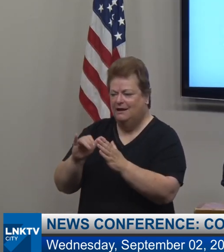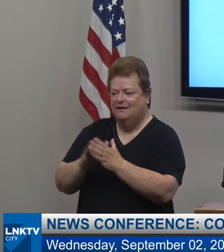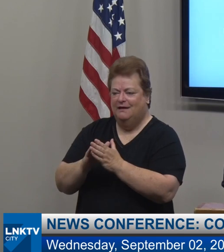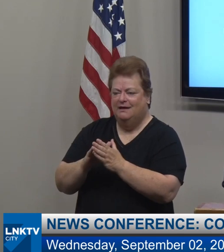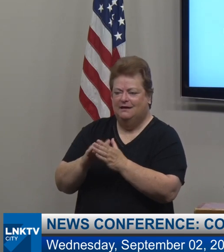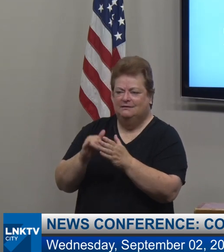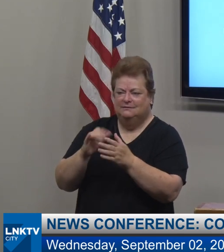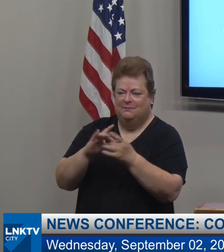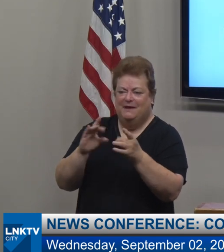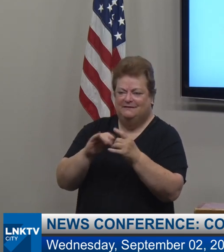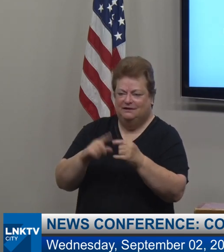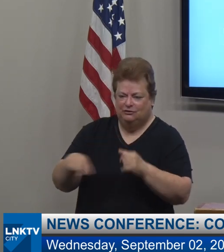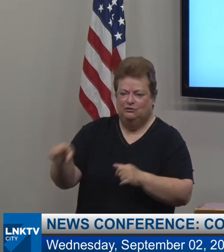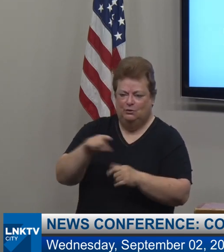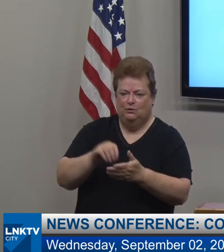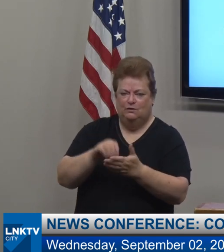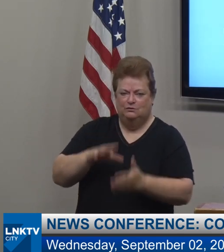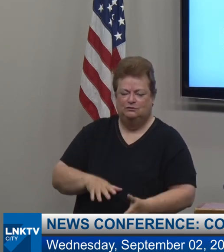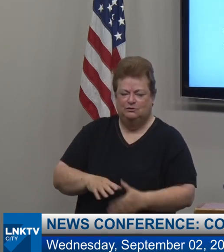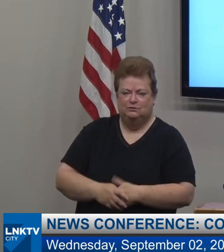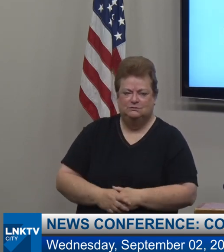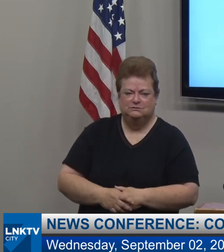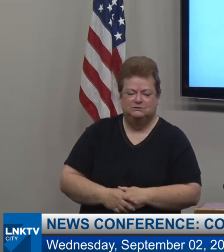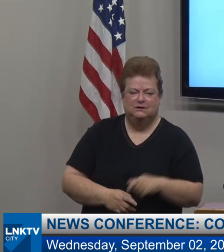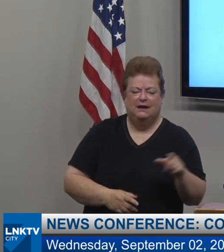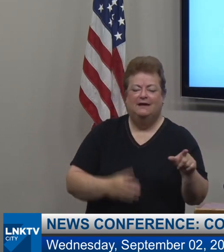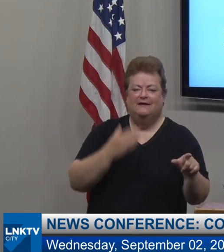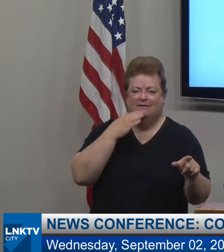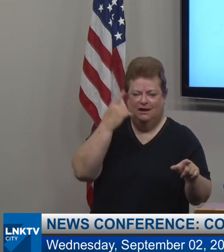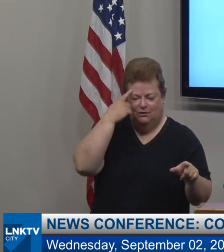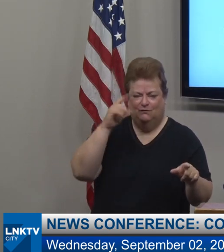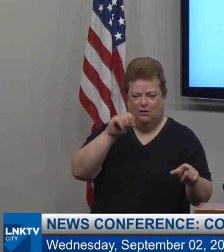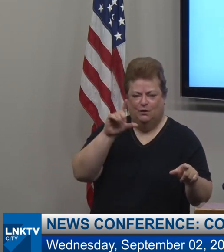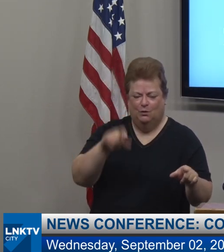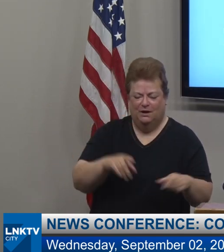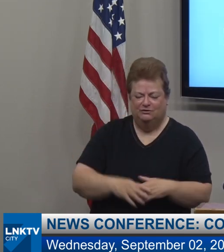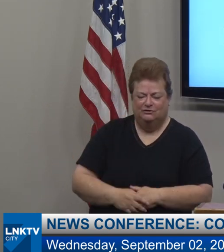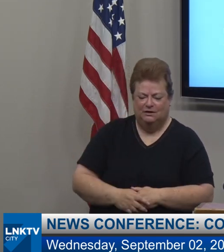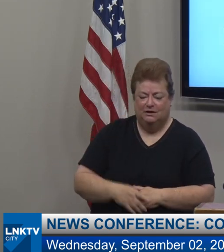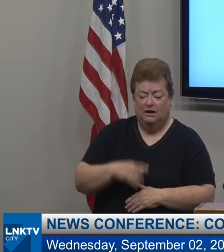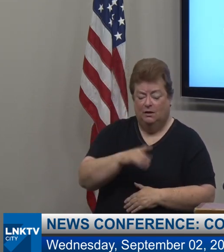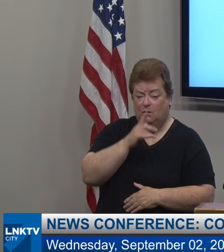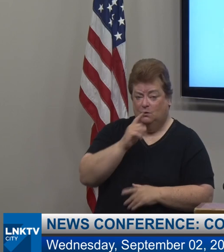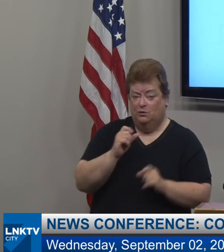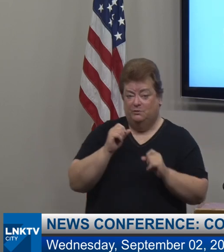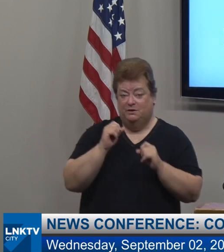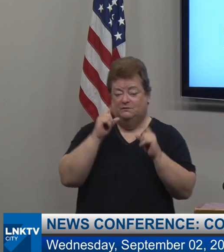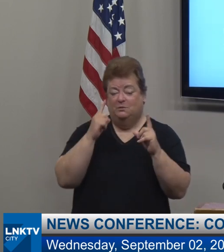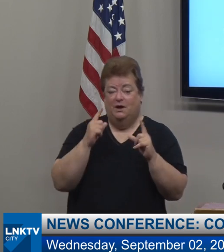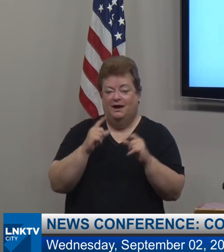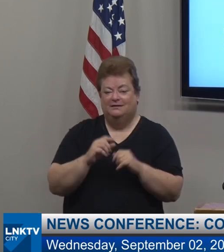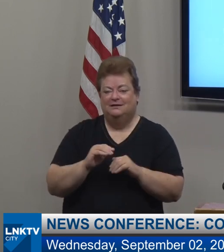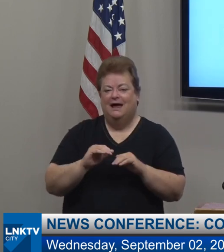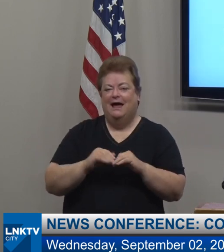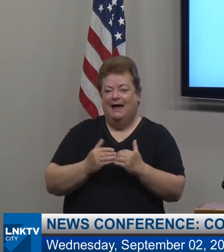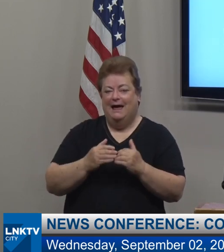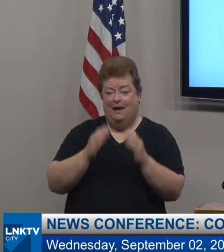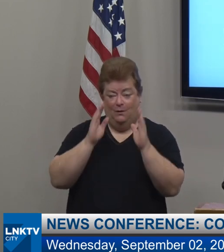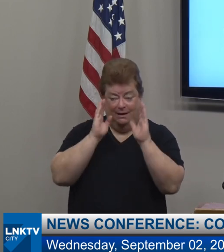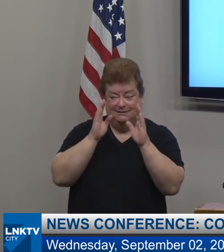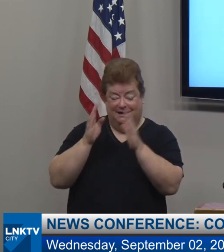them. Well, thank you for the question, Bailey. I think you would be surprised, actually, how attentive the students are